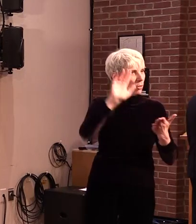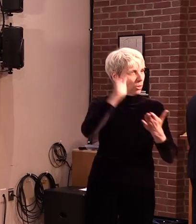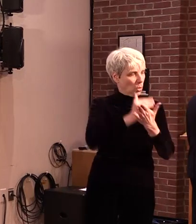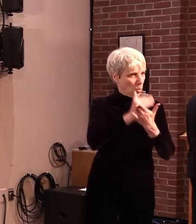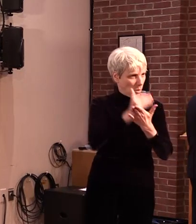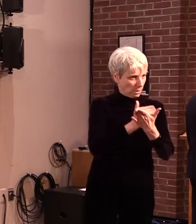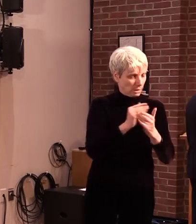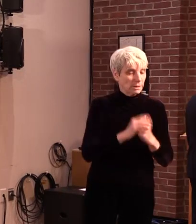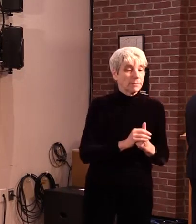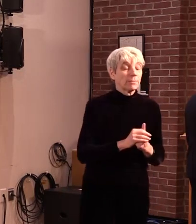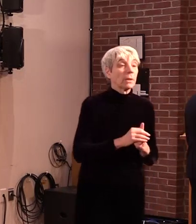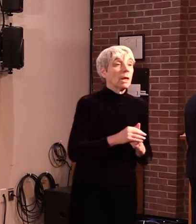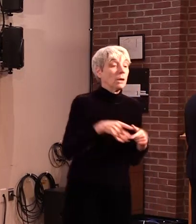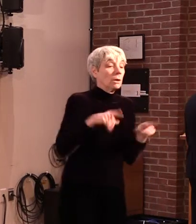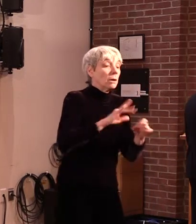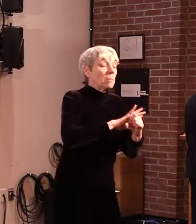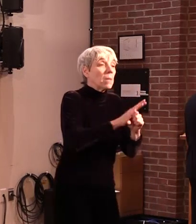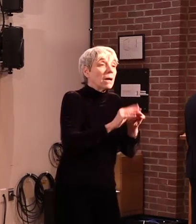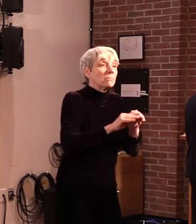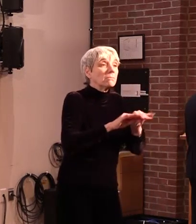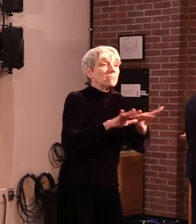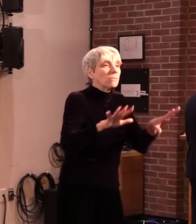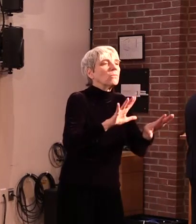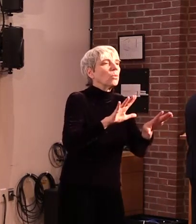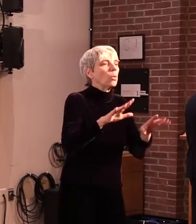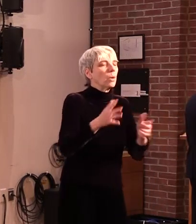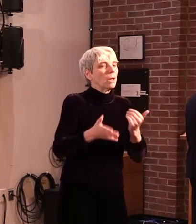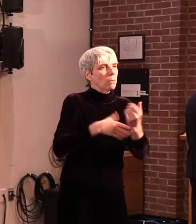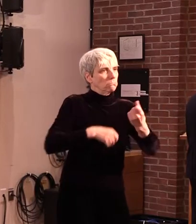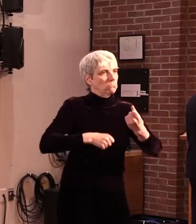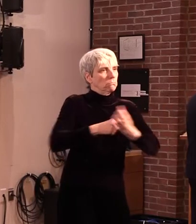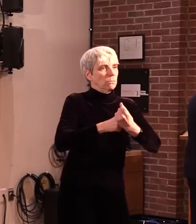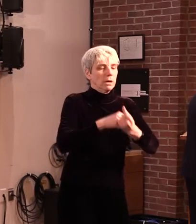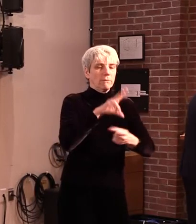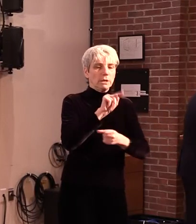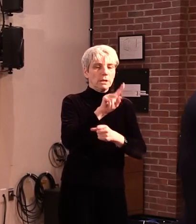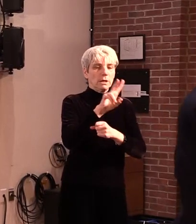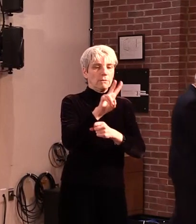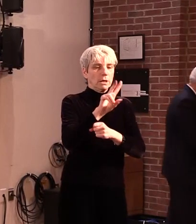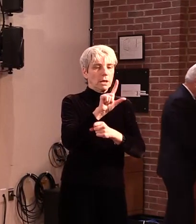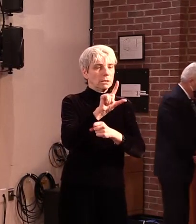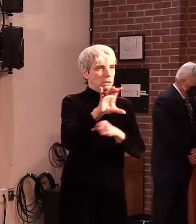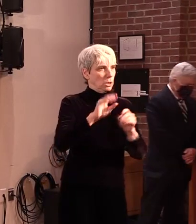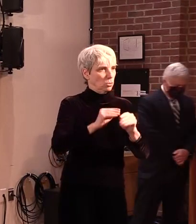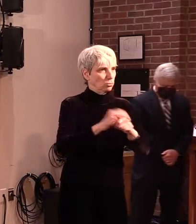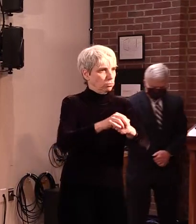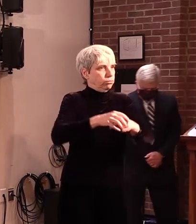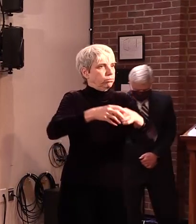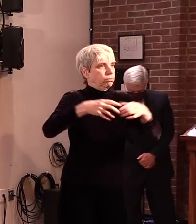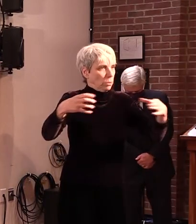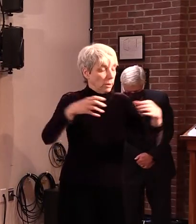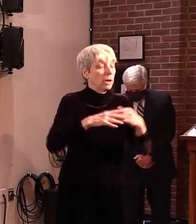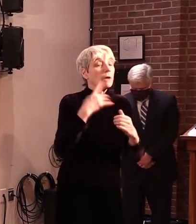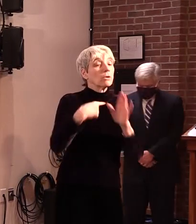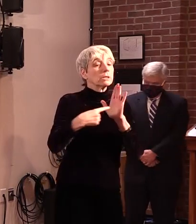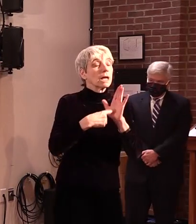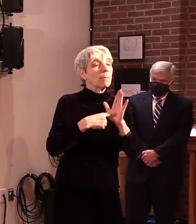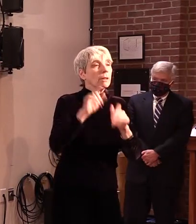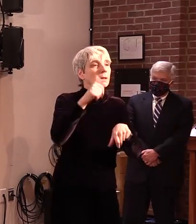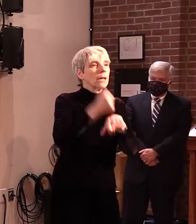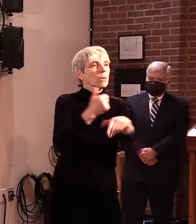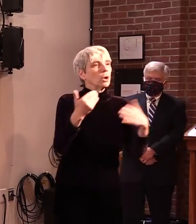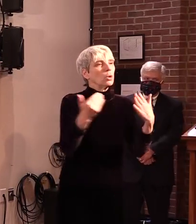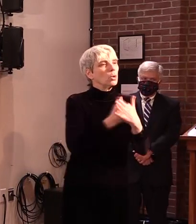of VTVLC's programs to meet the growing needs for remote learning. For example, VTVLC created a new to-go